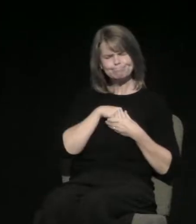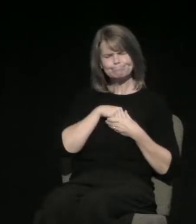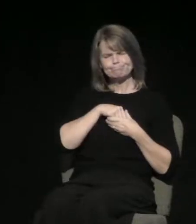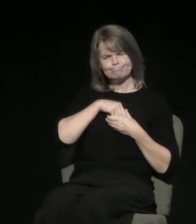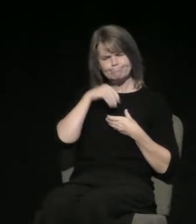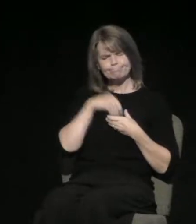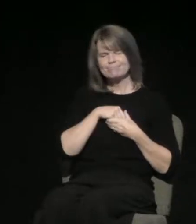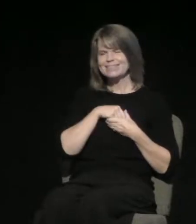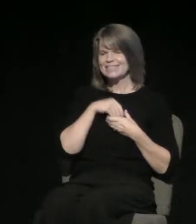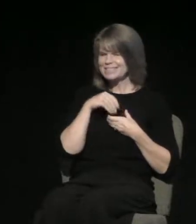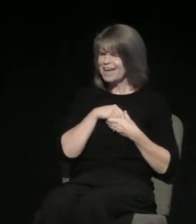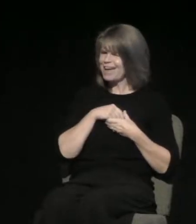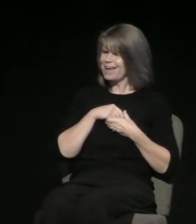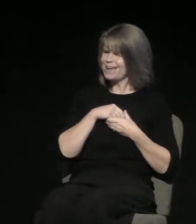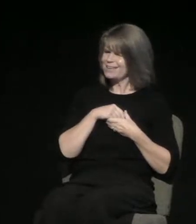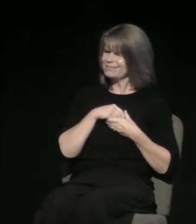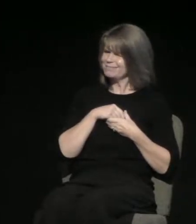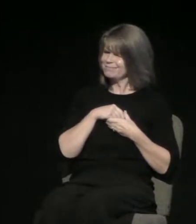Being